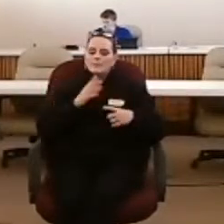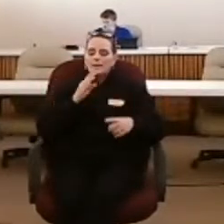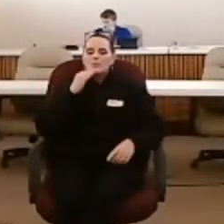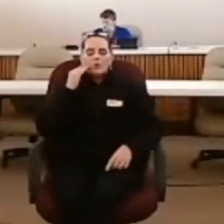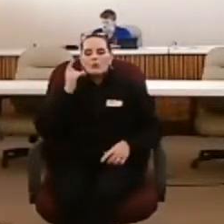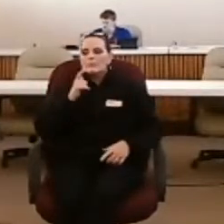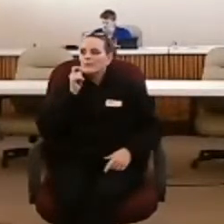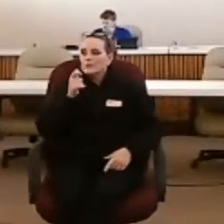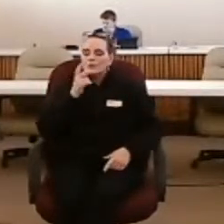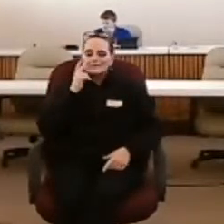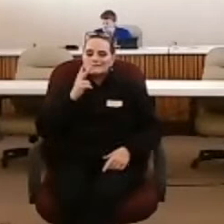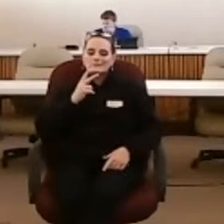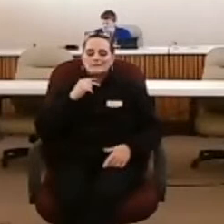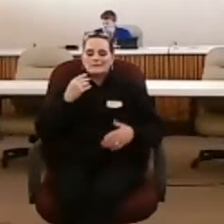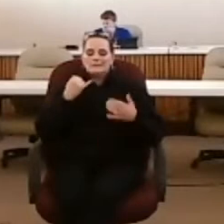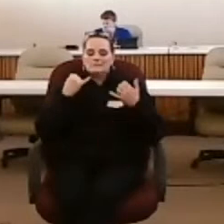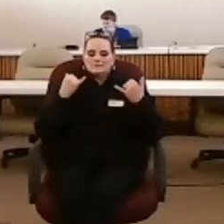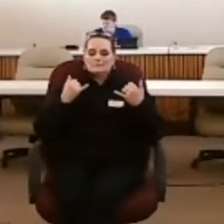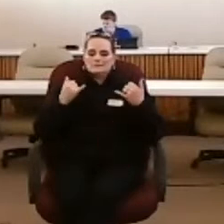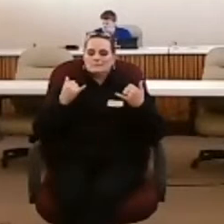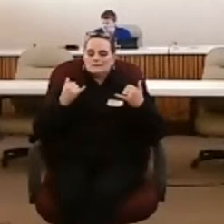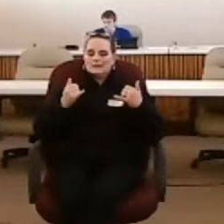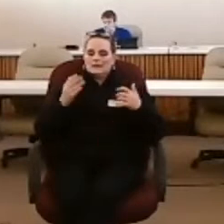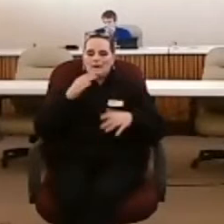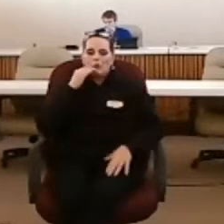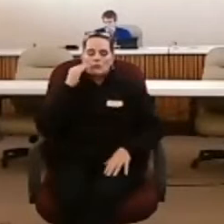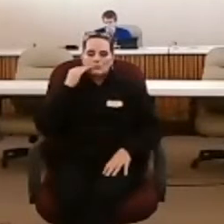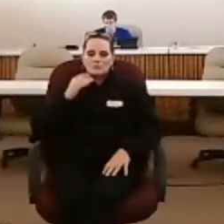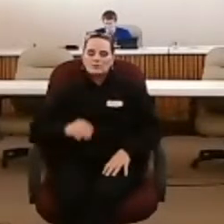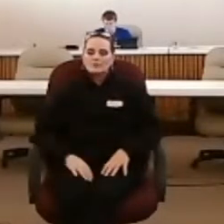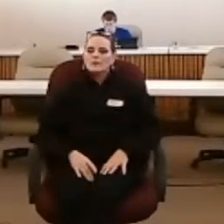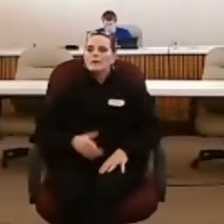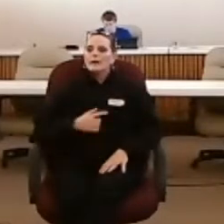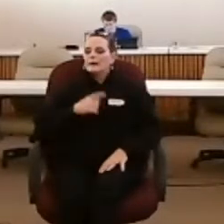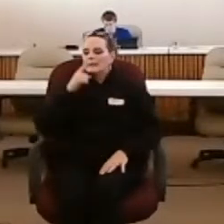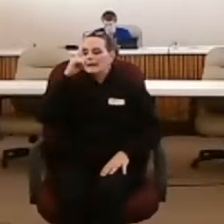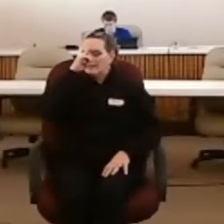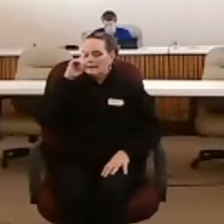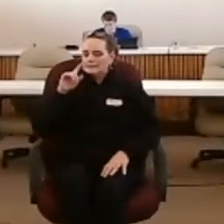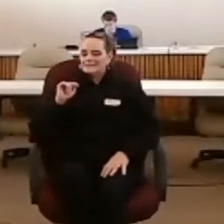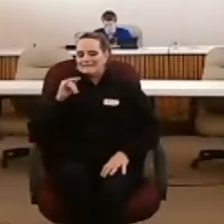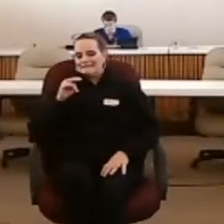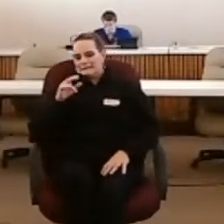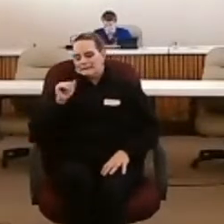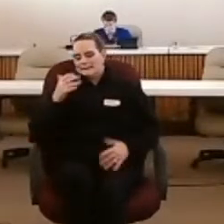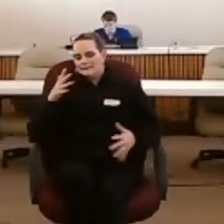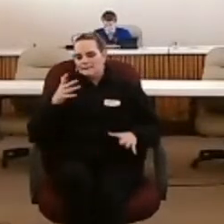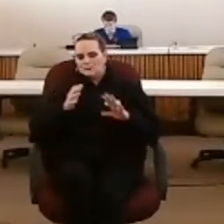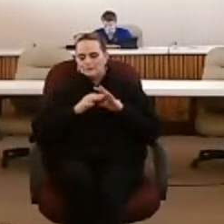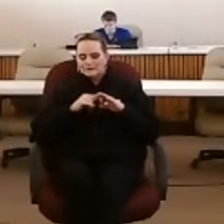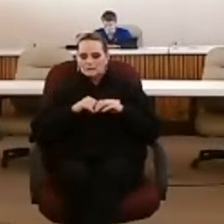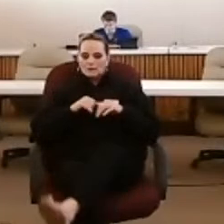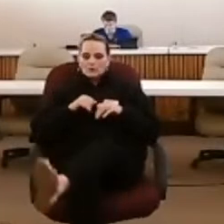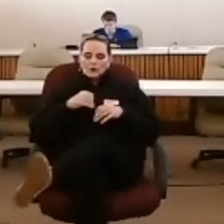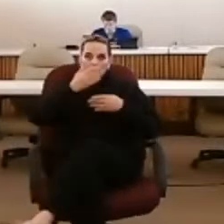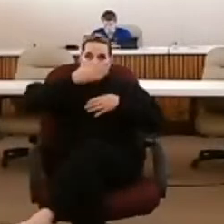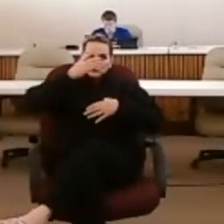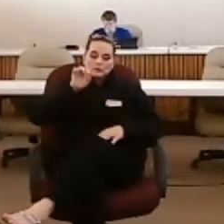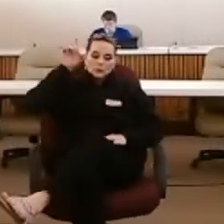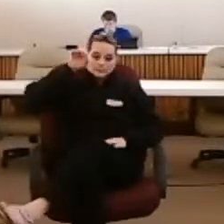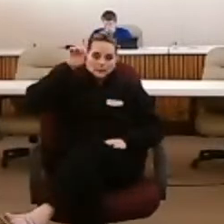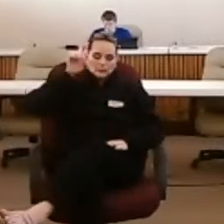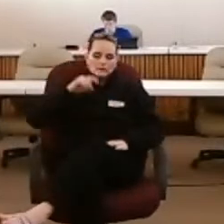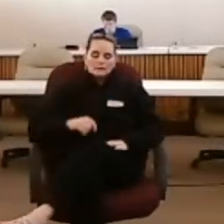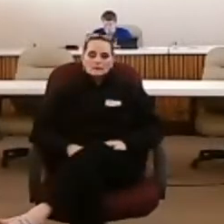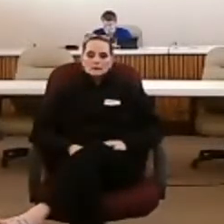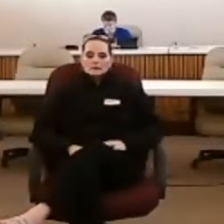don't find in the modern day homes. And I think, as Tina mentioned, one of the windows in the upstairs bedroom, it's